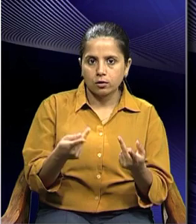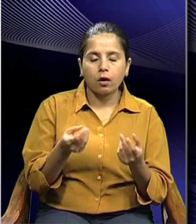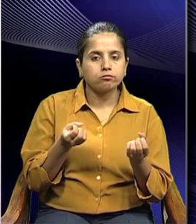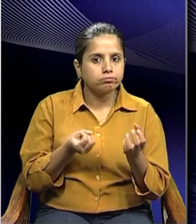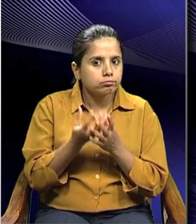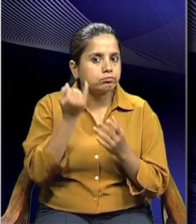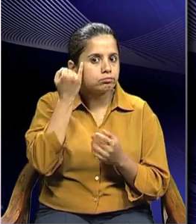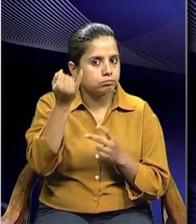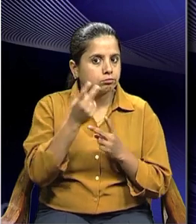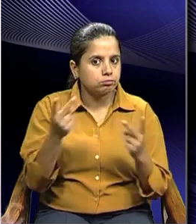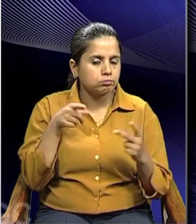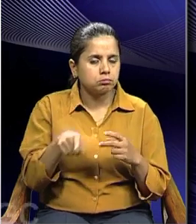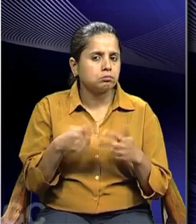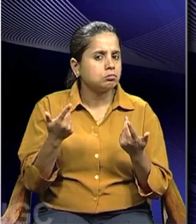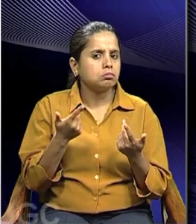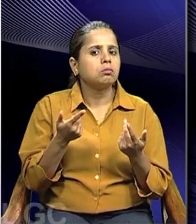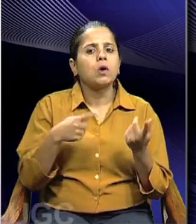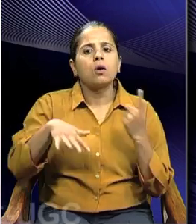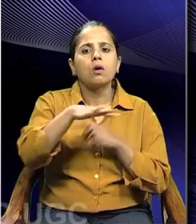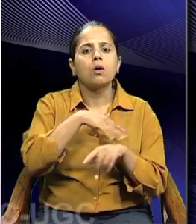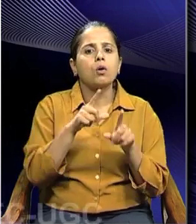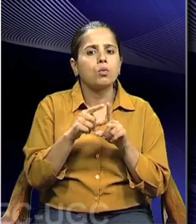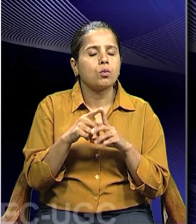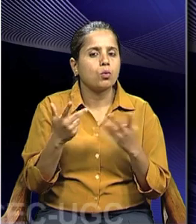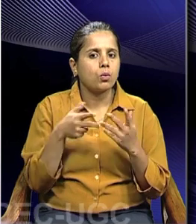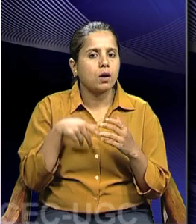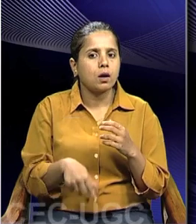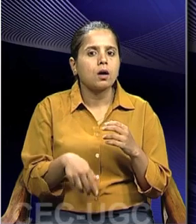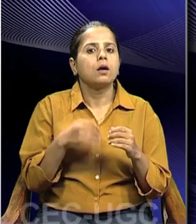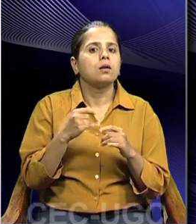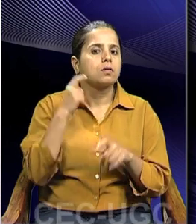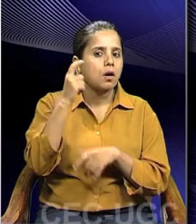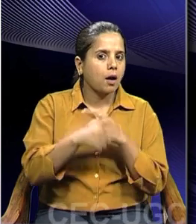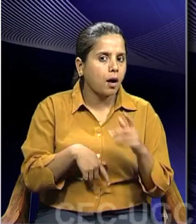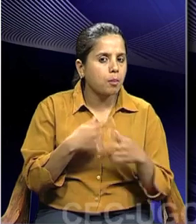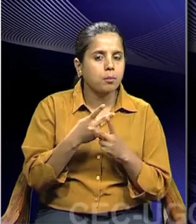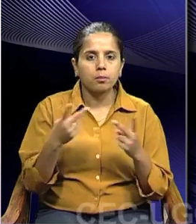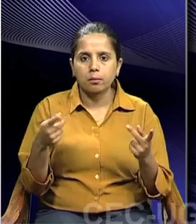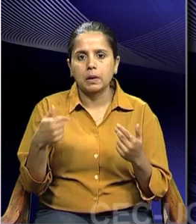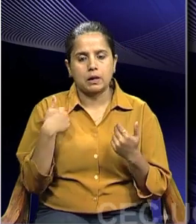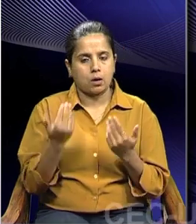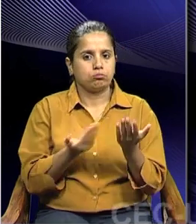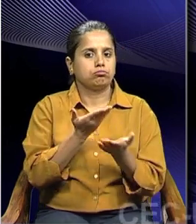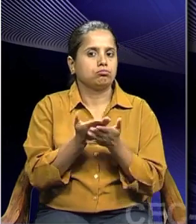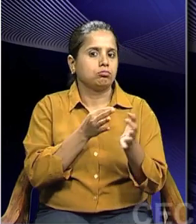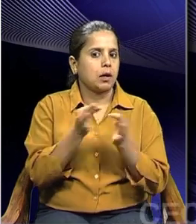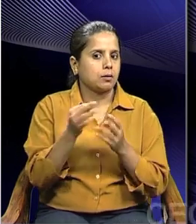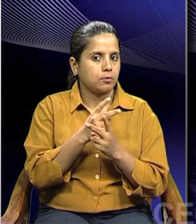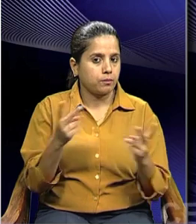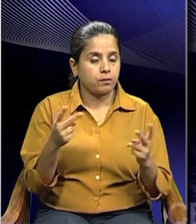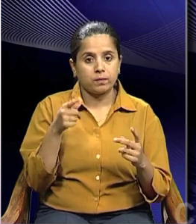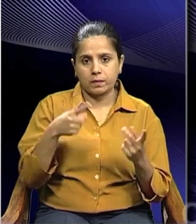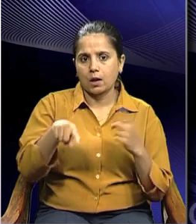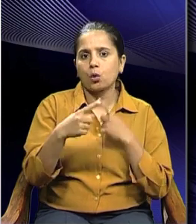initiatives. What is the managerial approach to industry and sectoral analysis that I will be putting in front of you, and eventually